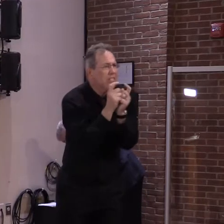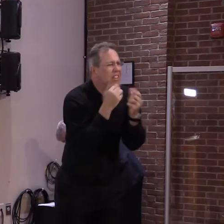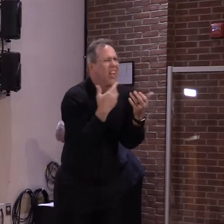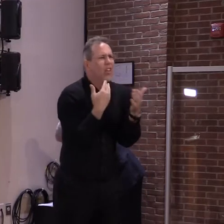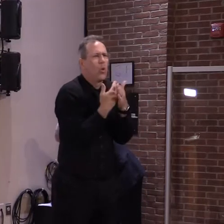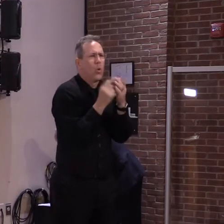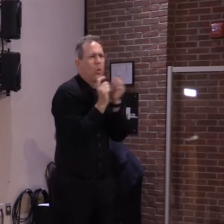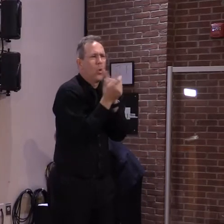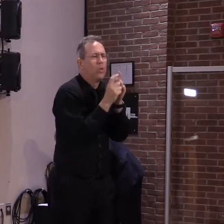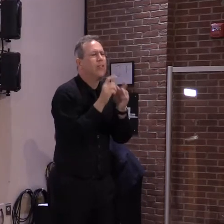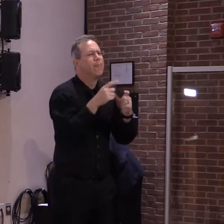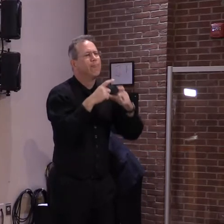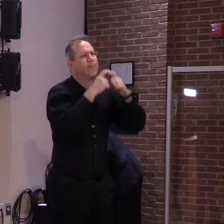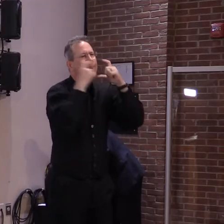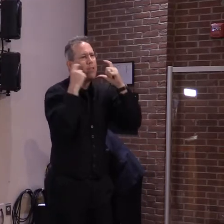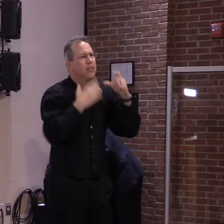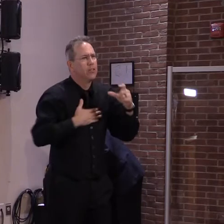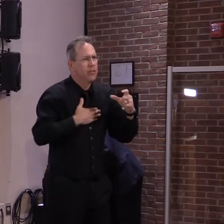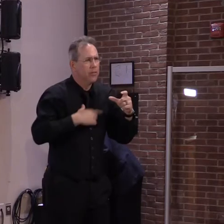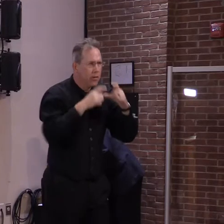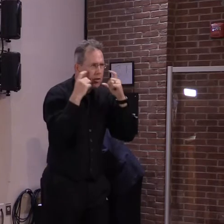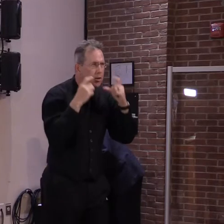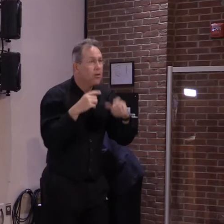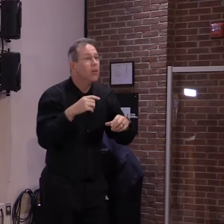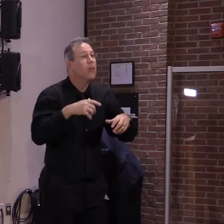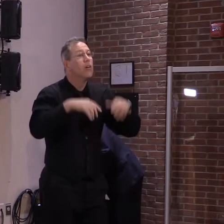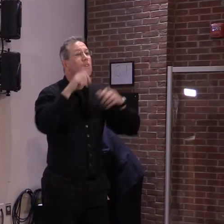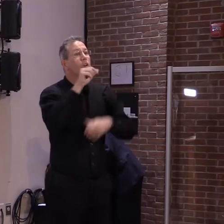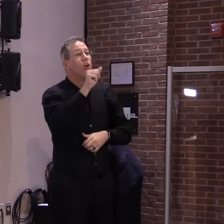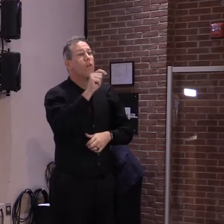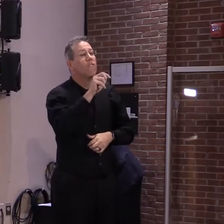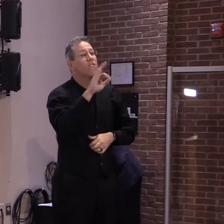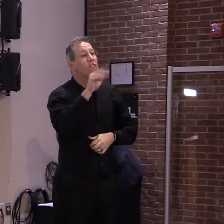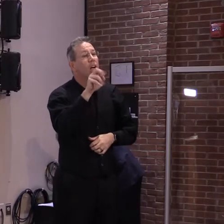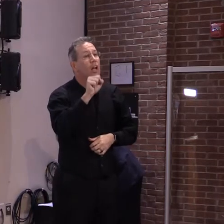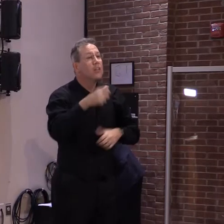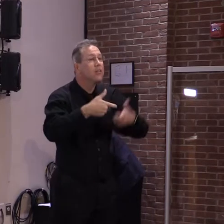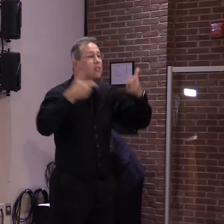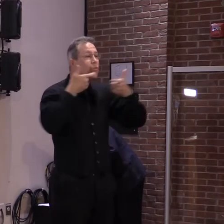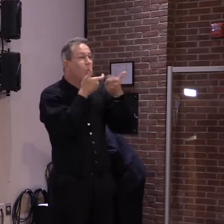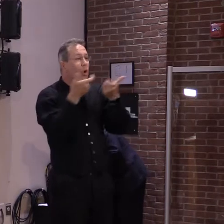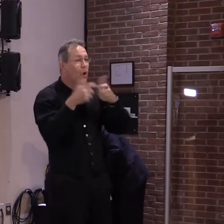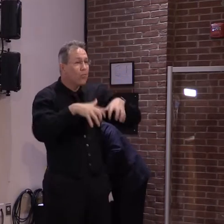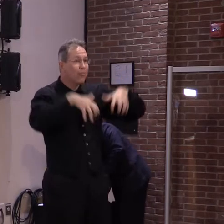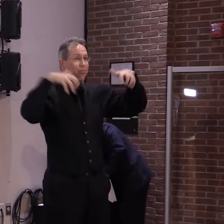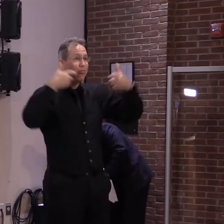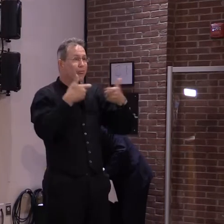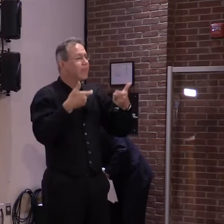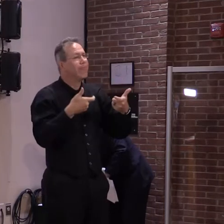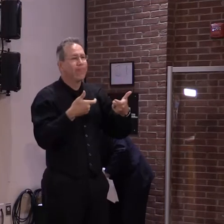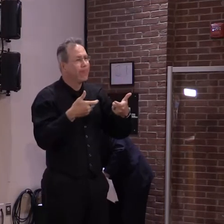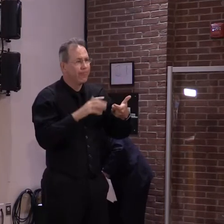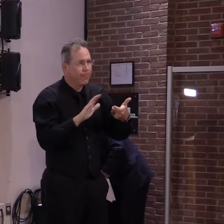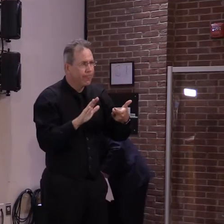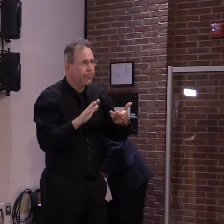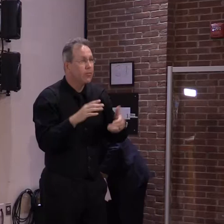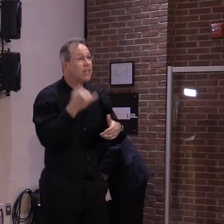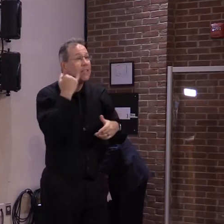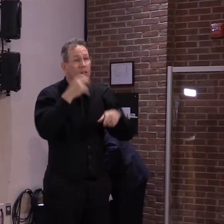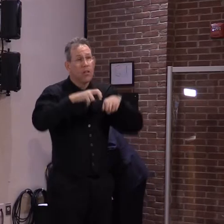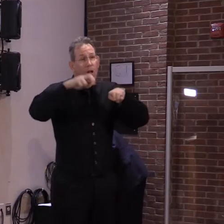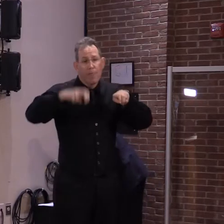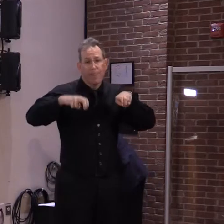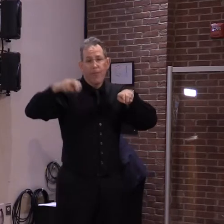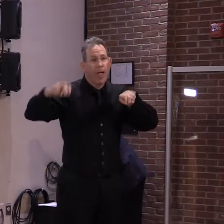Spectators are not required to wear masks at outdoor school sports events as long as 6 feet of physical distance can be maintained from anyone outside of a single